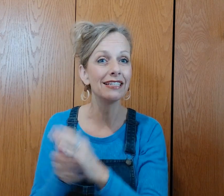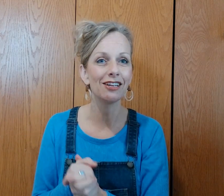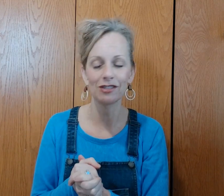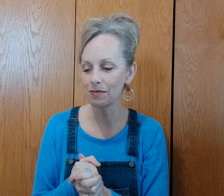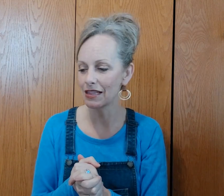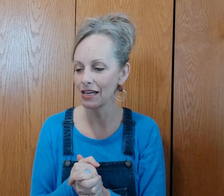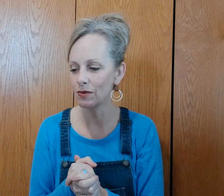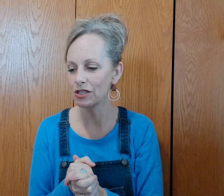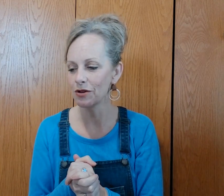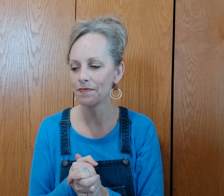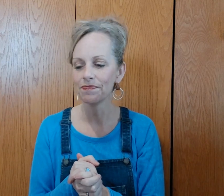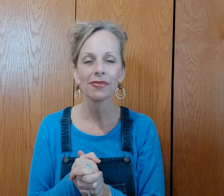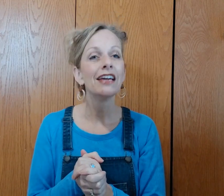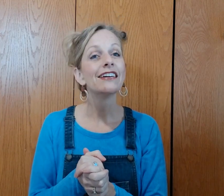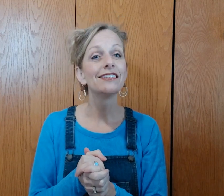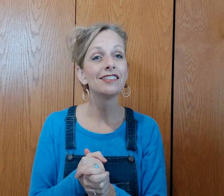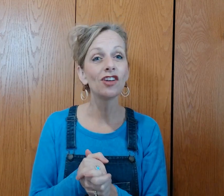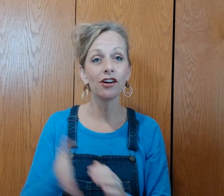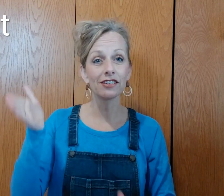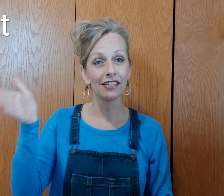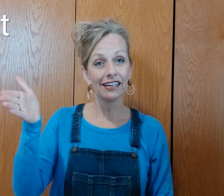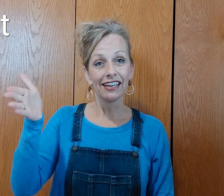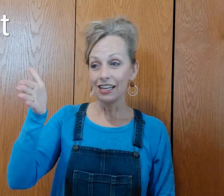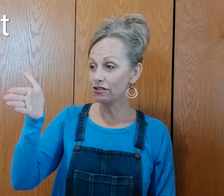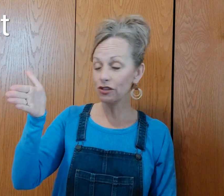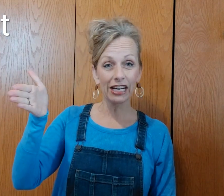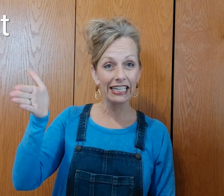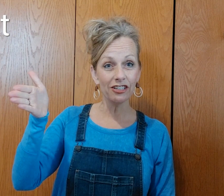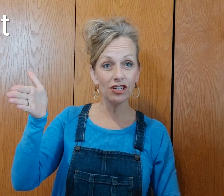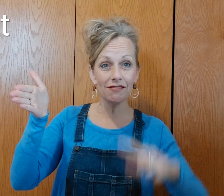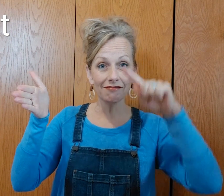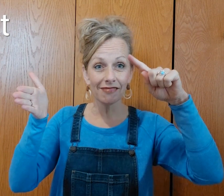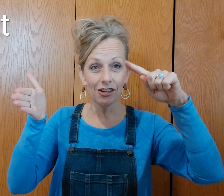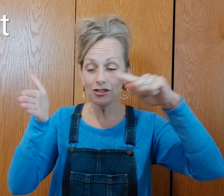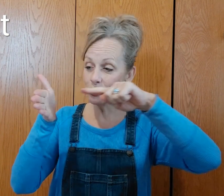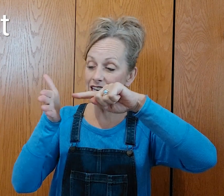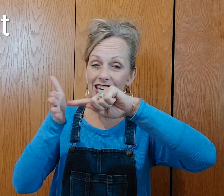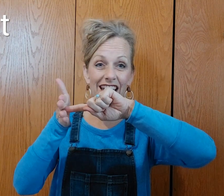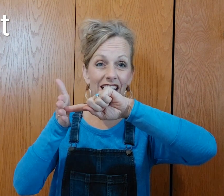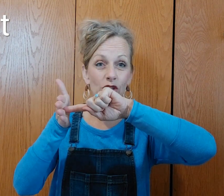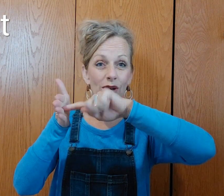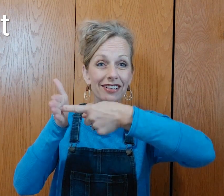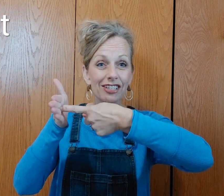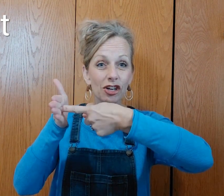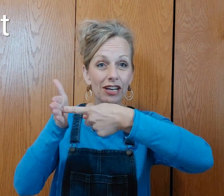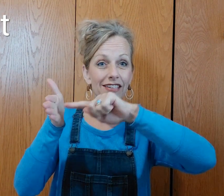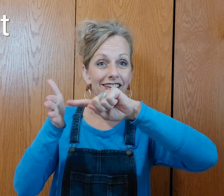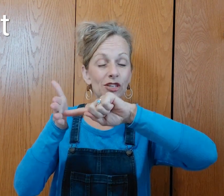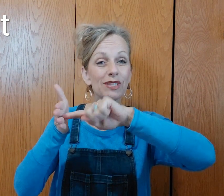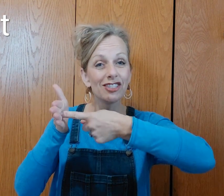painting or something that you would do. Start. Here's your ignition, here's your key, and you turn it. You